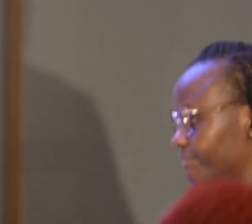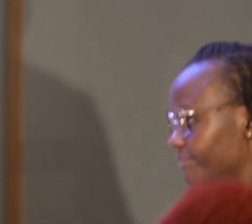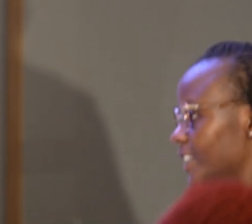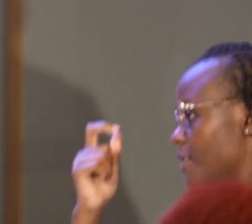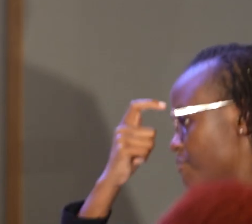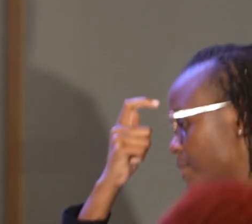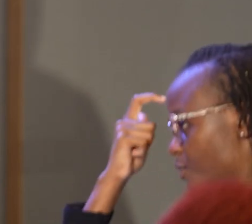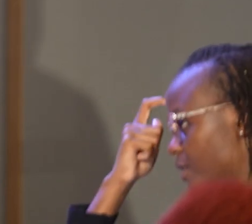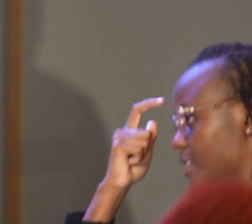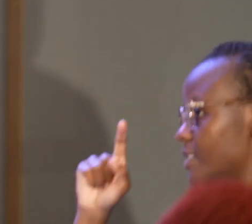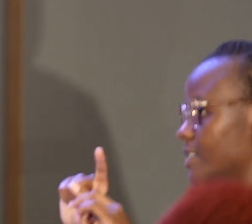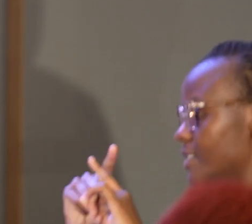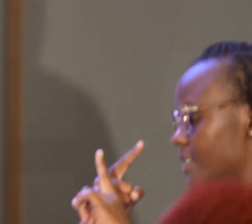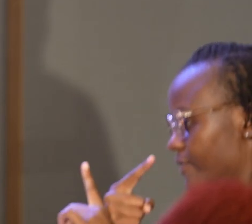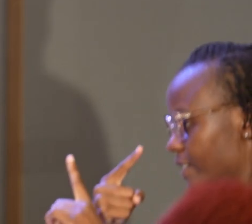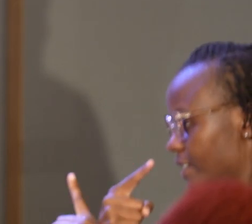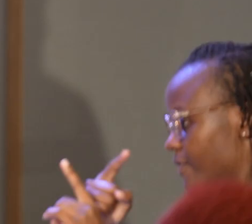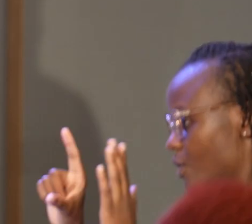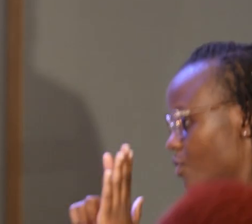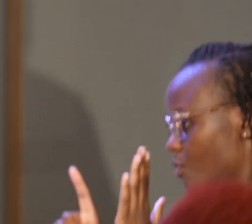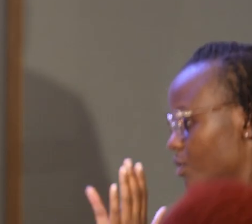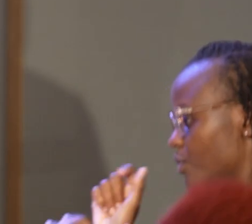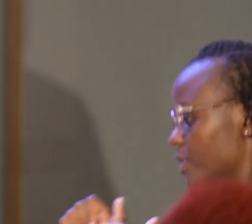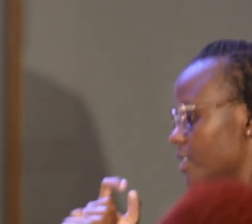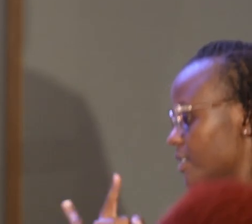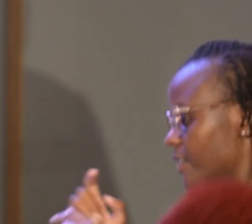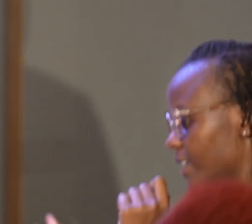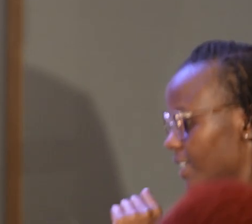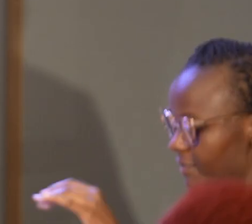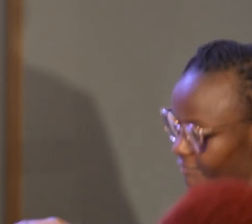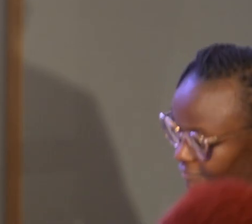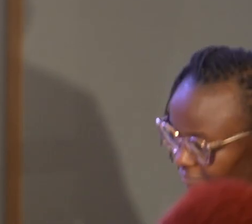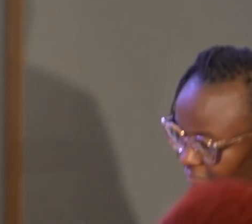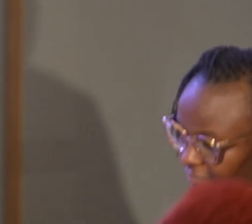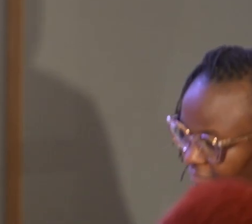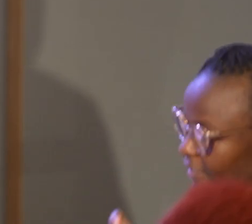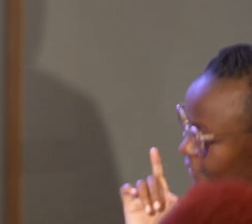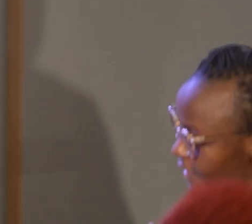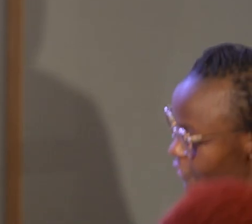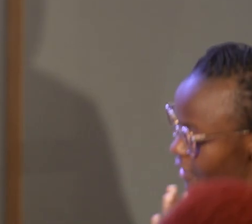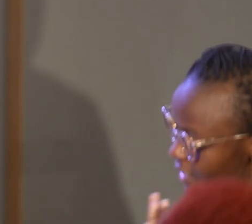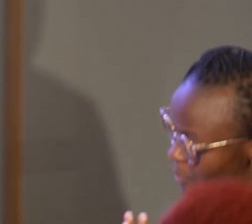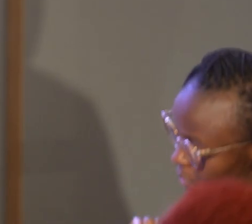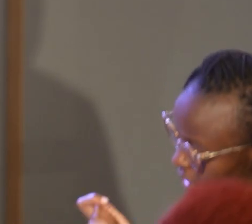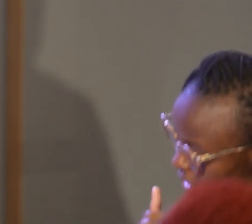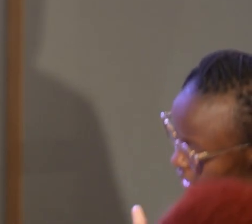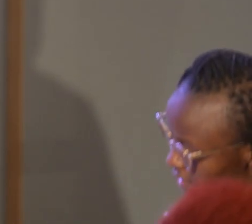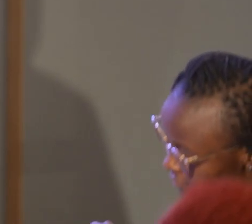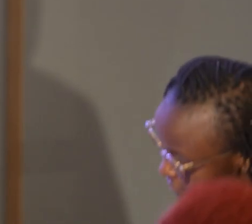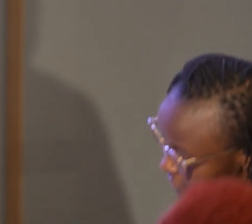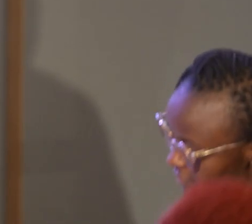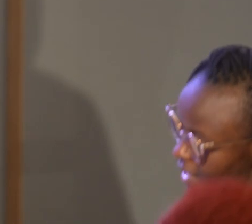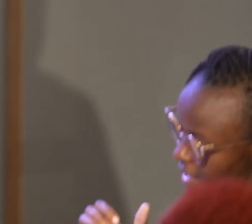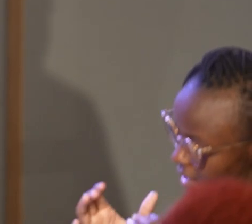the various laws that have been adopted in various countries. So for instance, we are saying in Kenya, we adopted the Persons